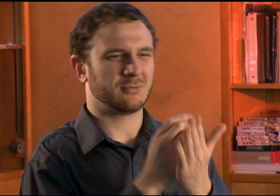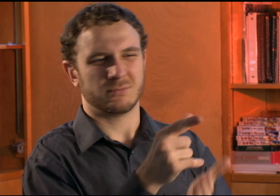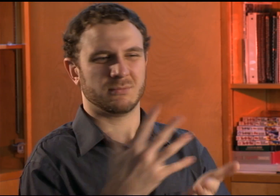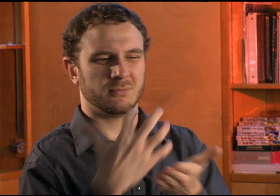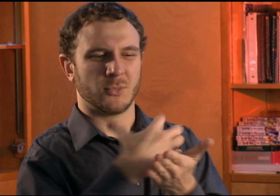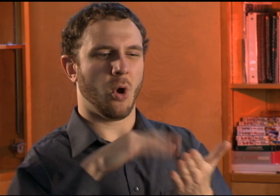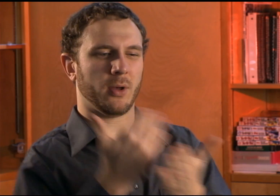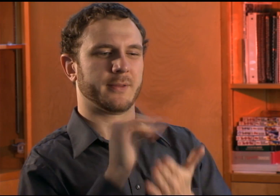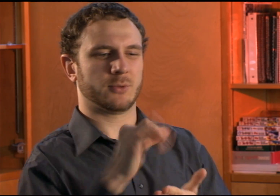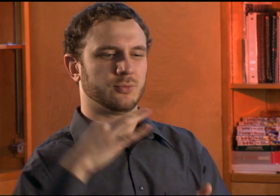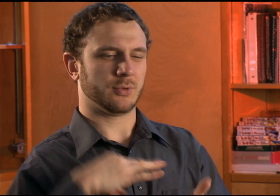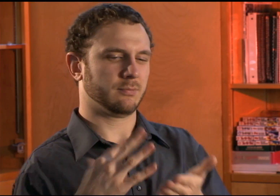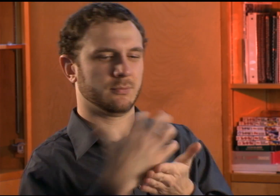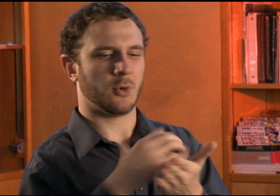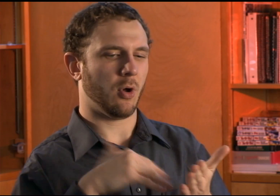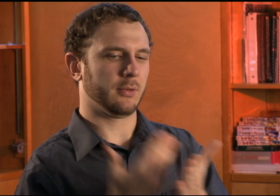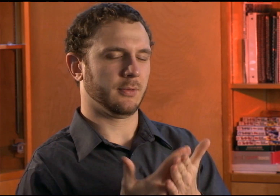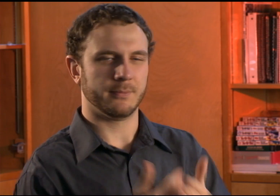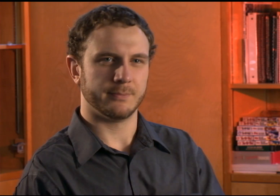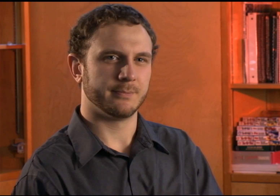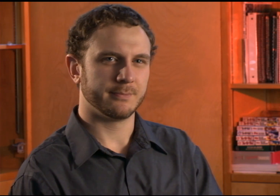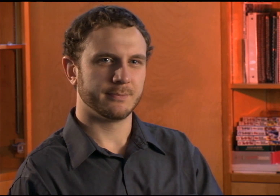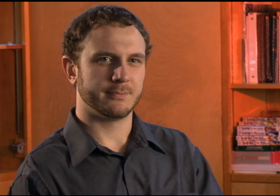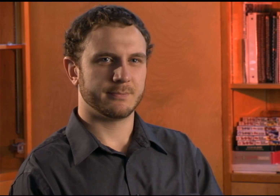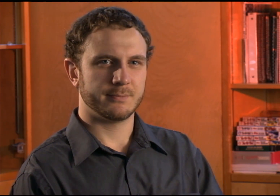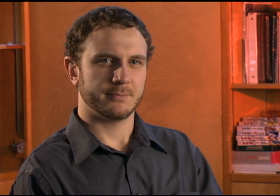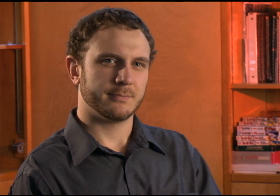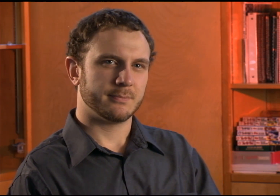college credit. We want to make sure that they get the full experience.